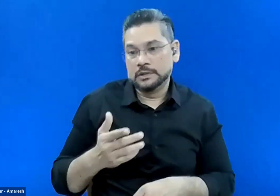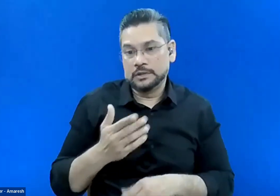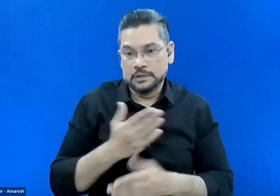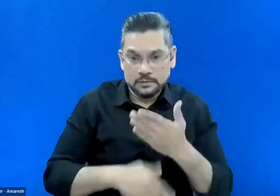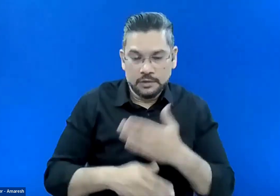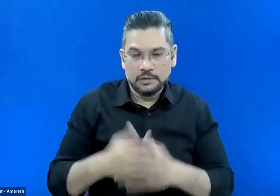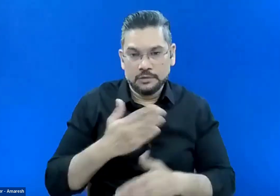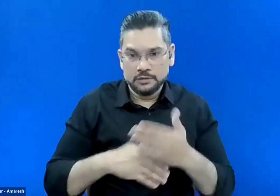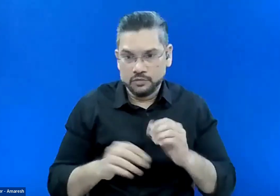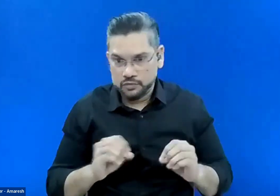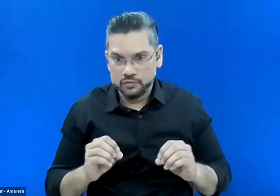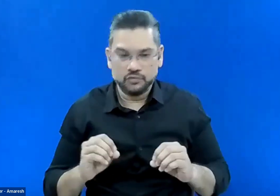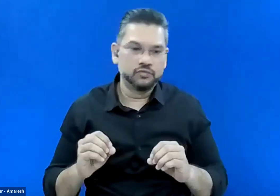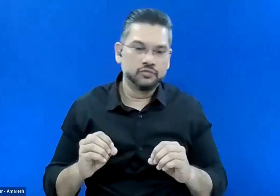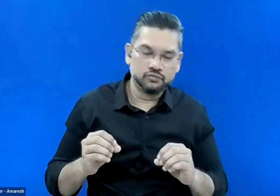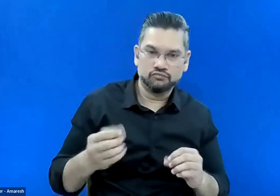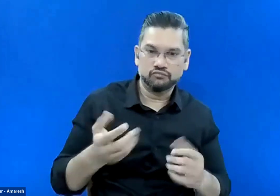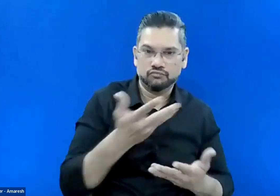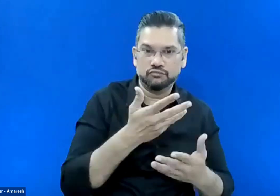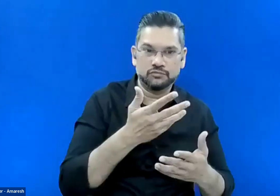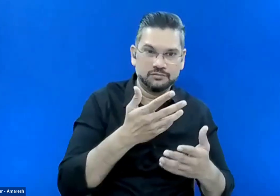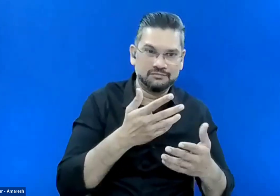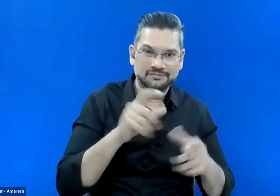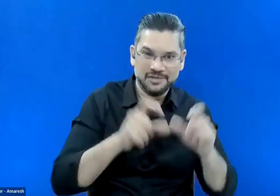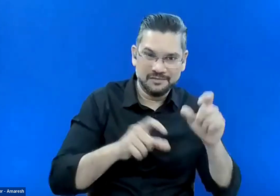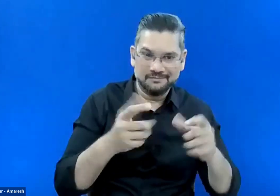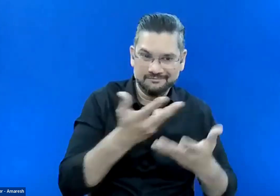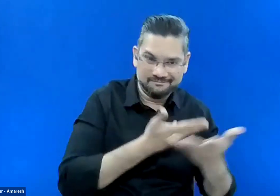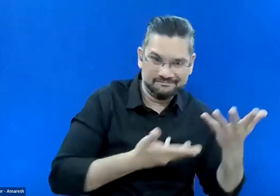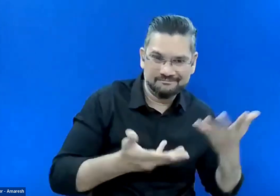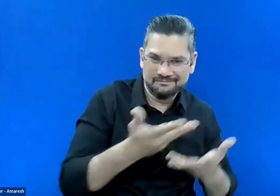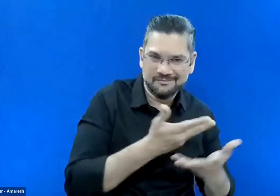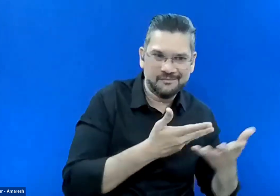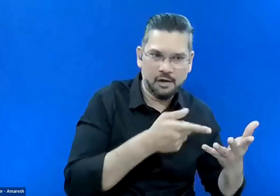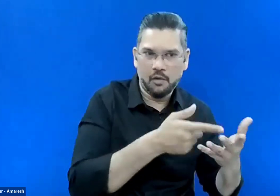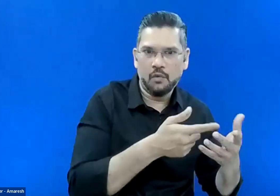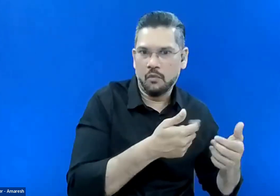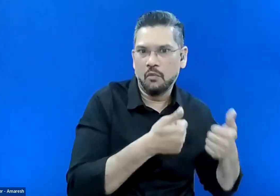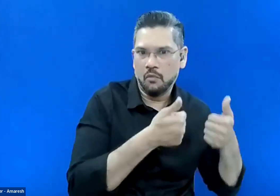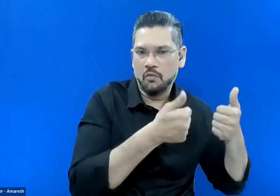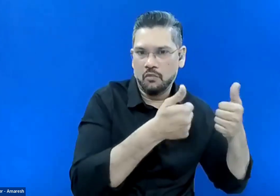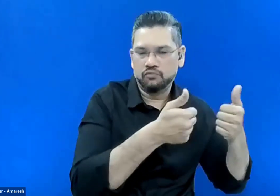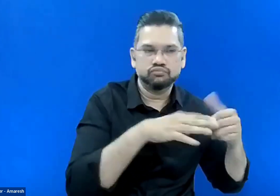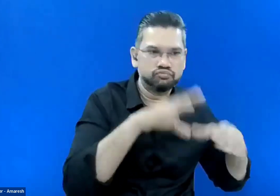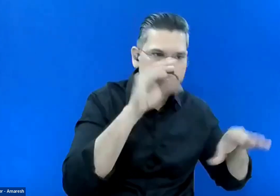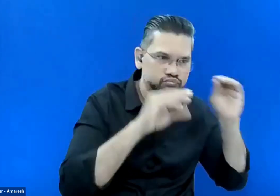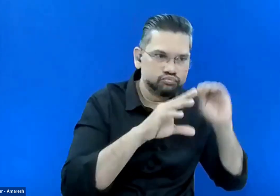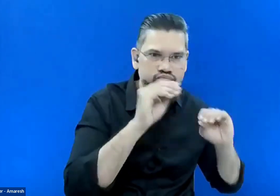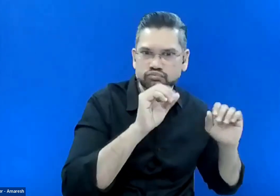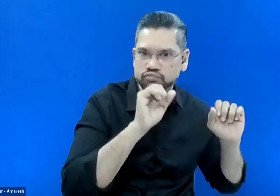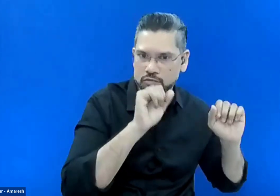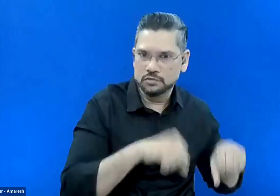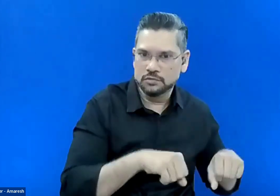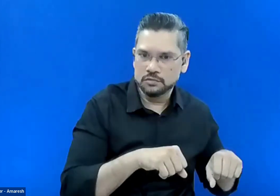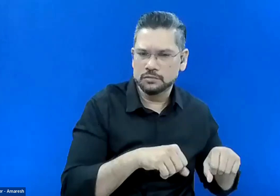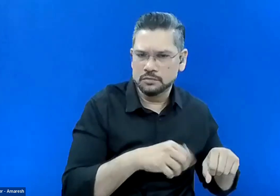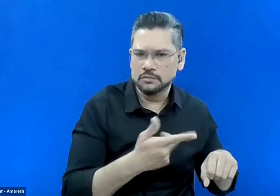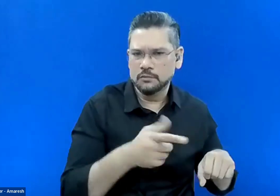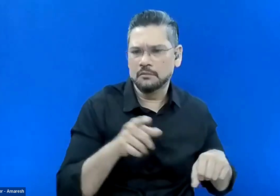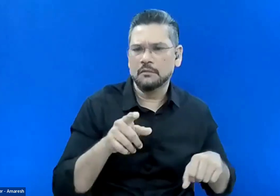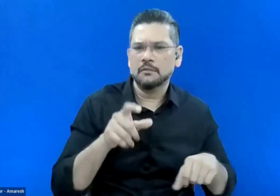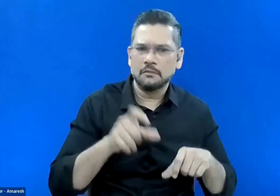interaction with each other, which would be actually a rich learning experience that could advance with acceptance